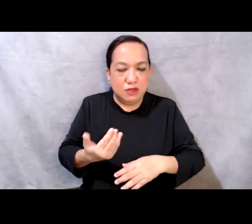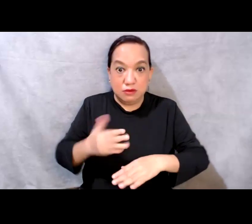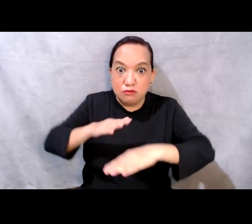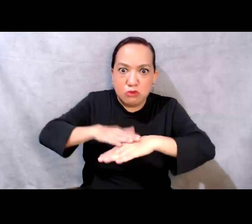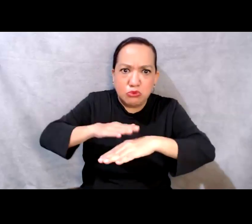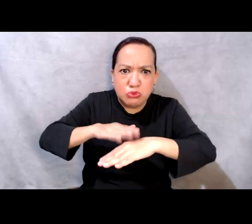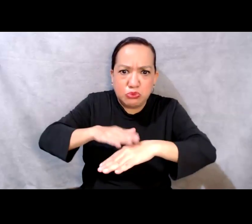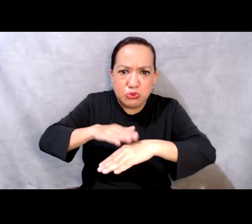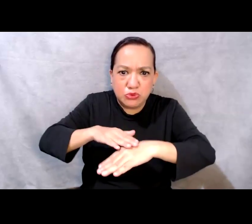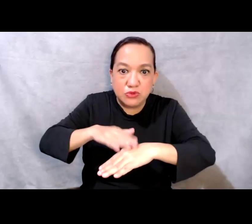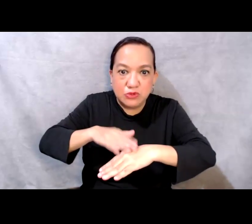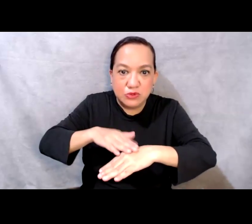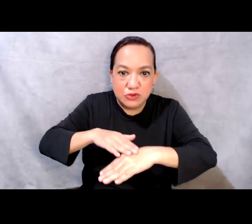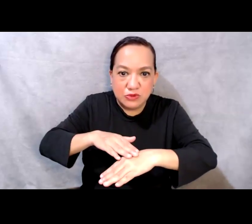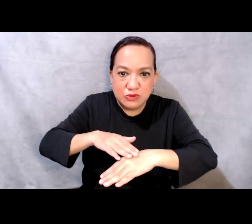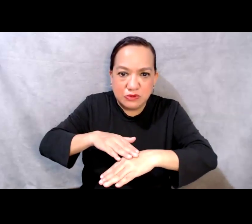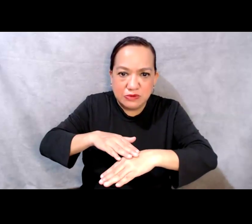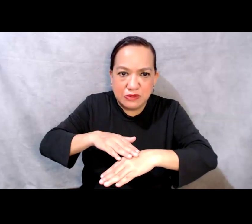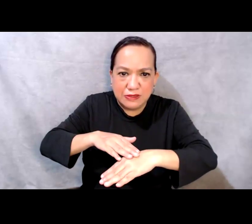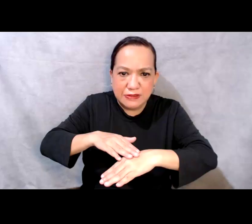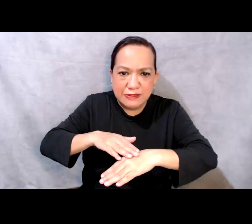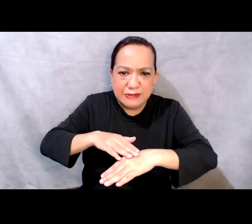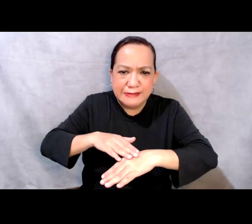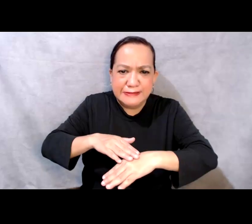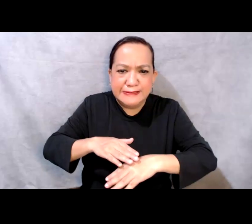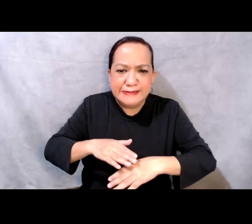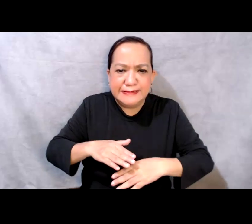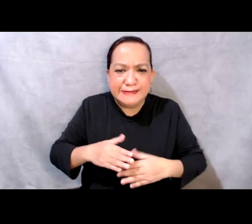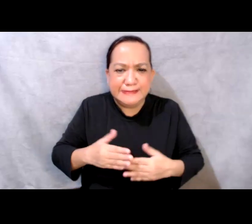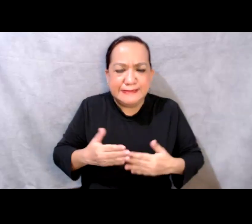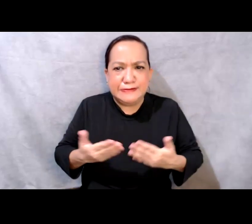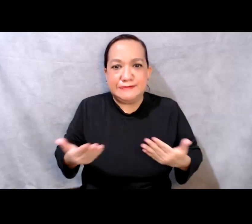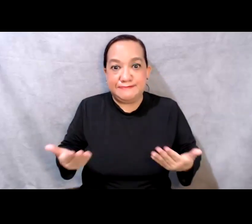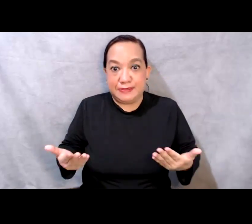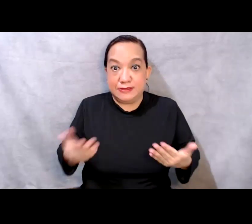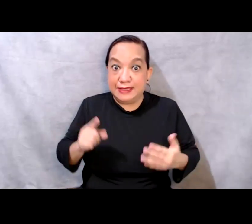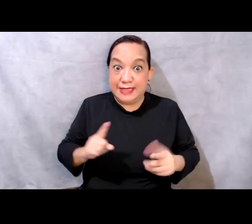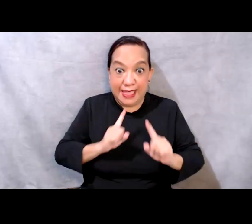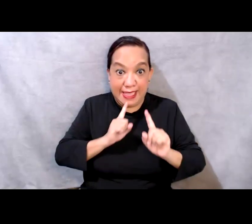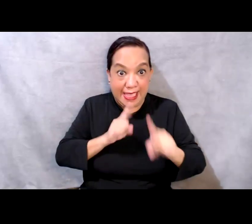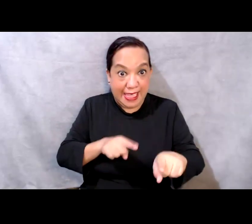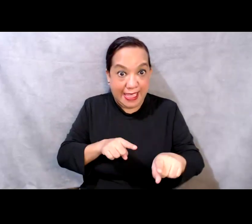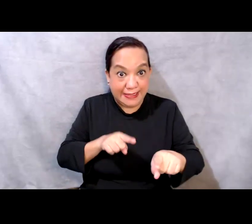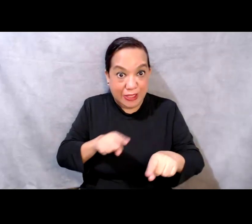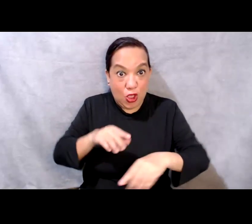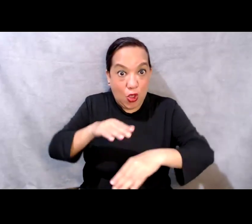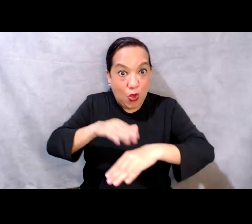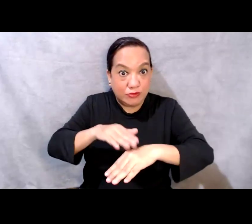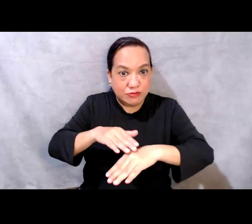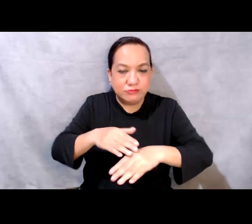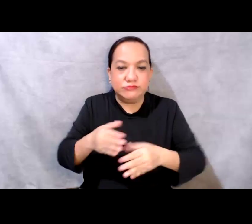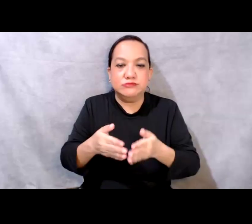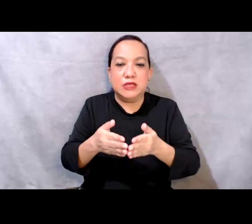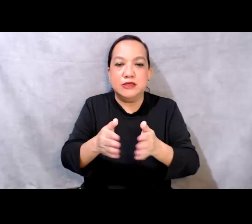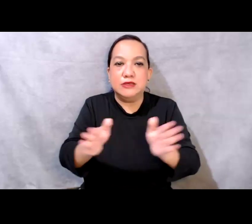general comments. So what I've heard today is falls into